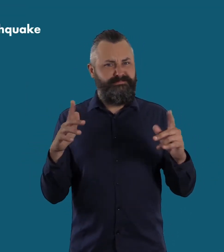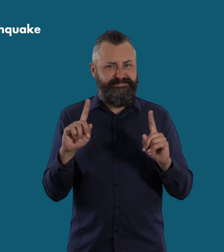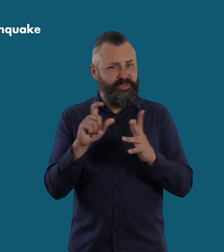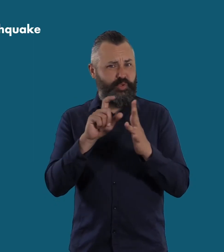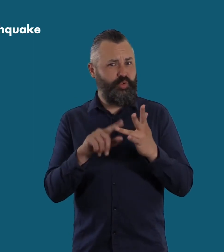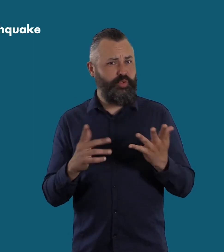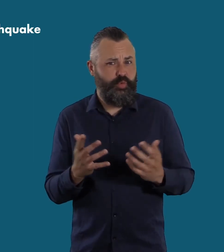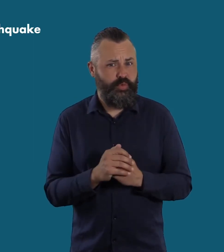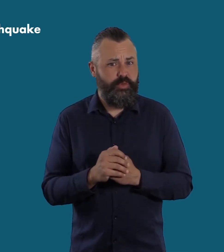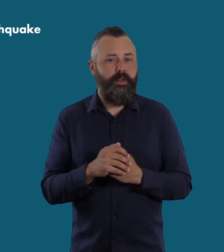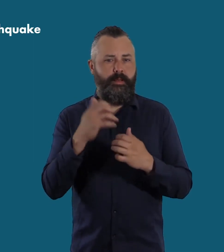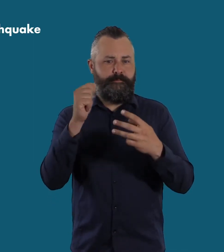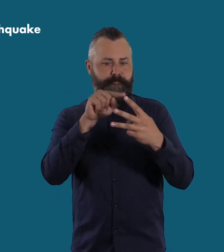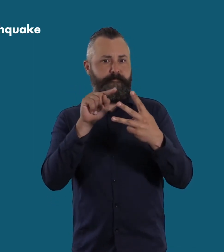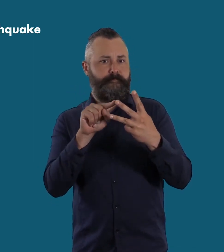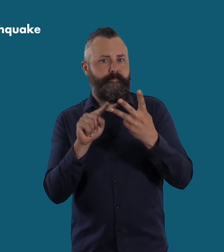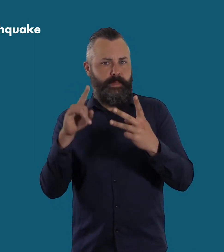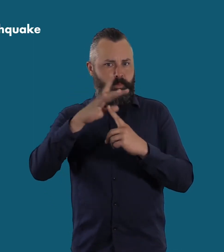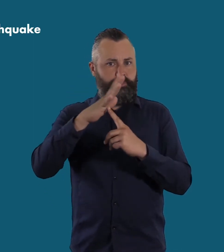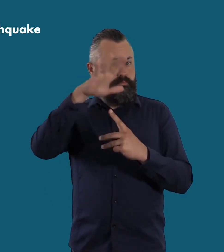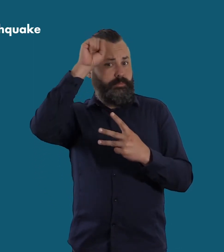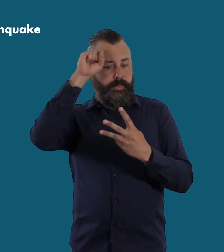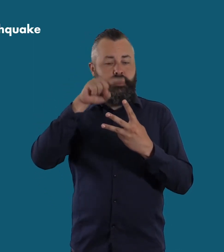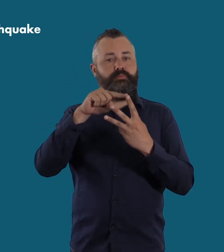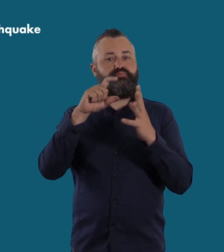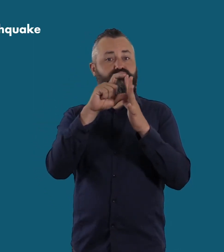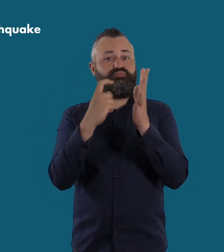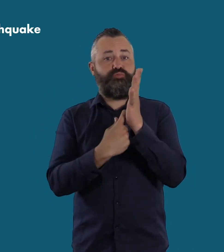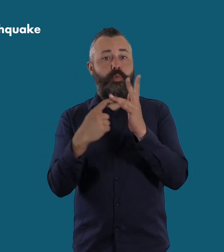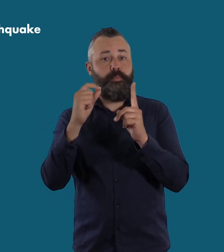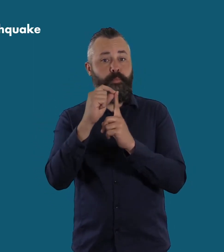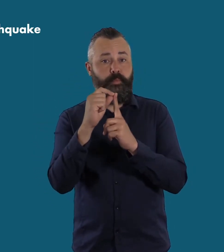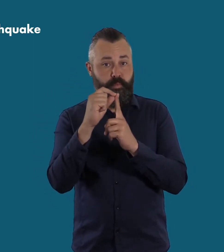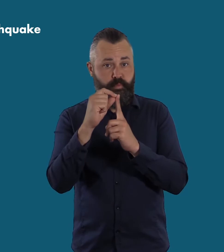During an earthquake. Should an earthquake happen, it's more important to remember 3 things.